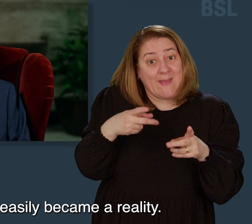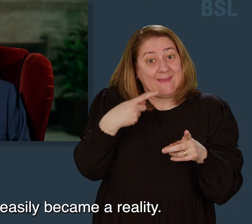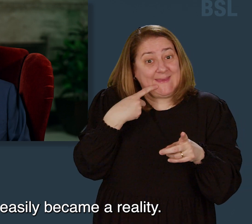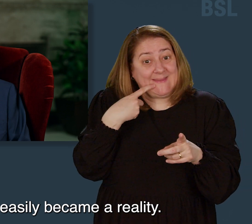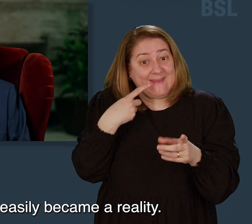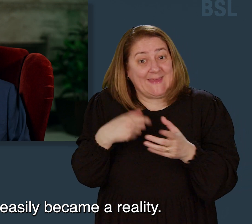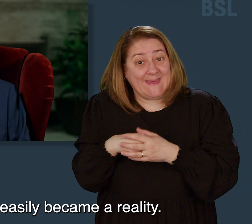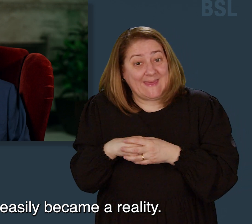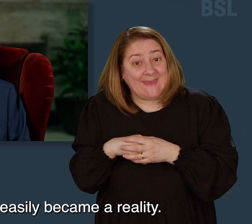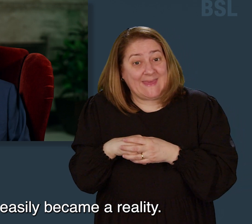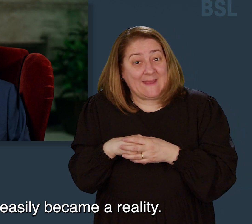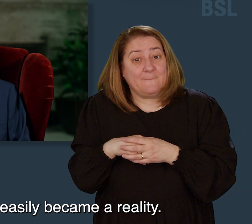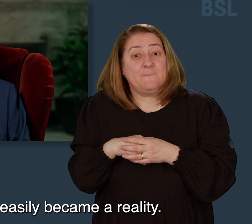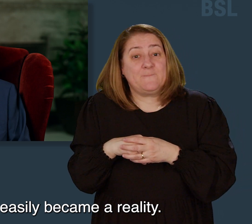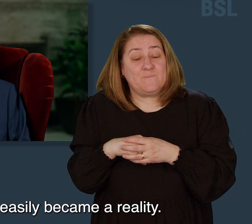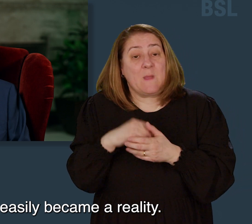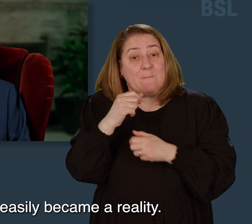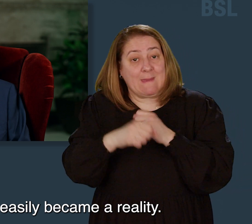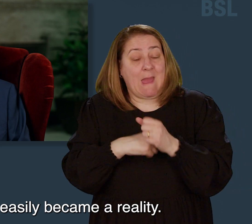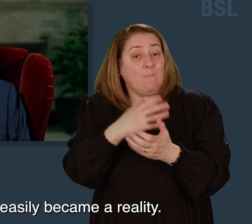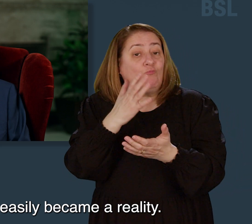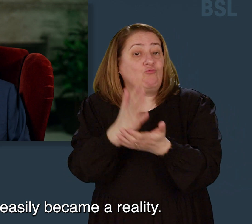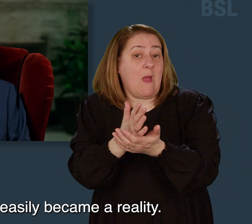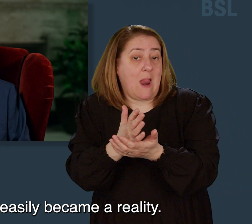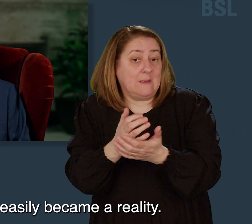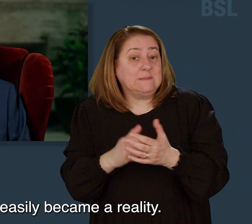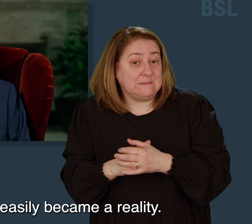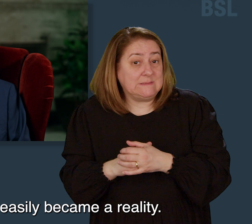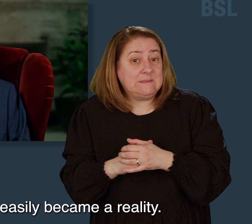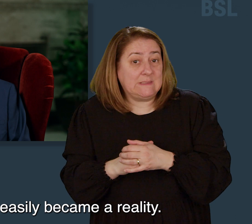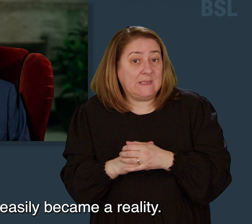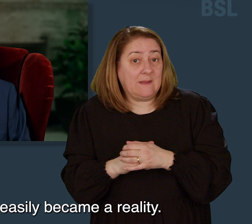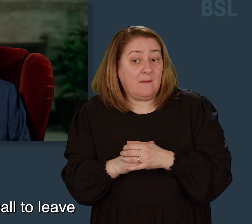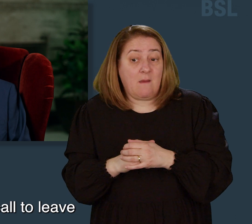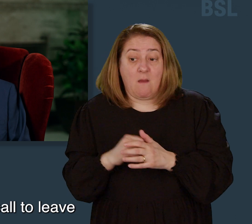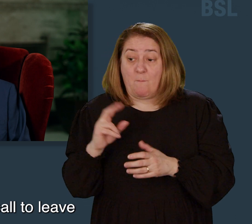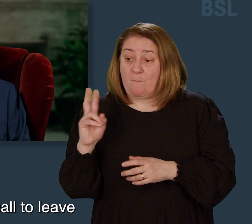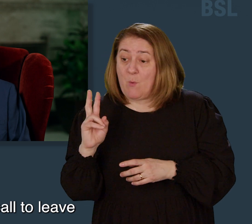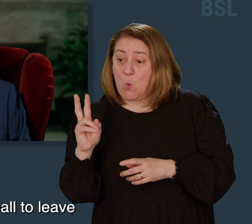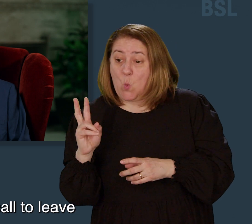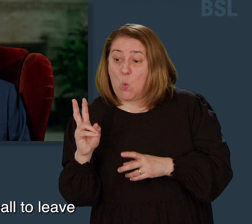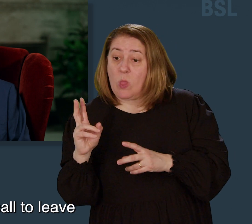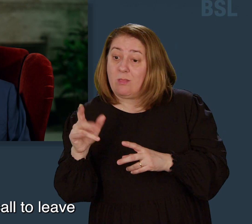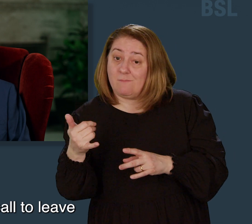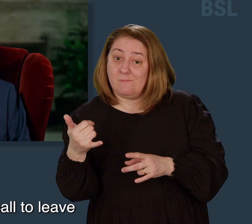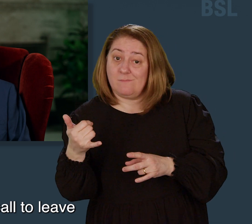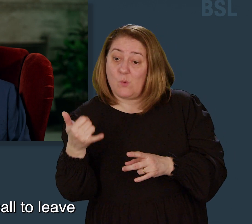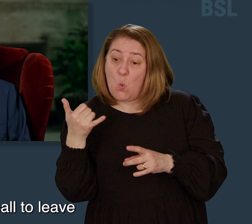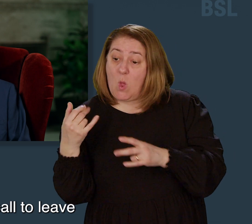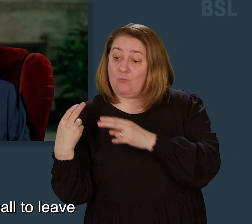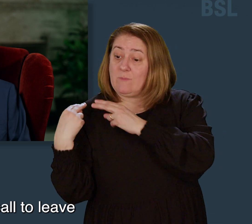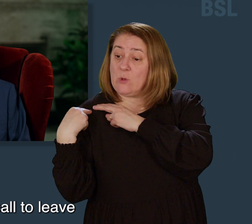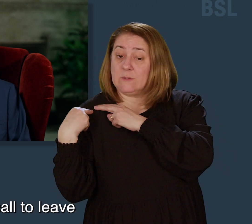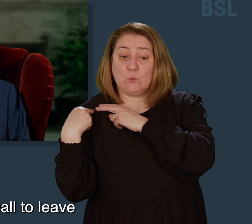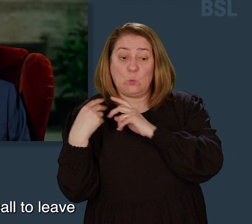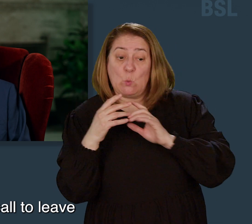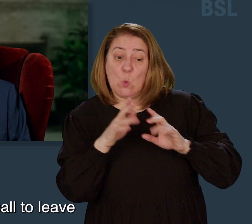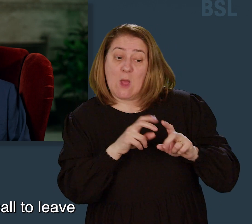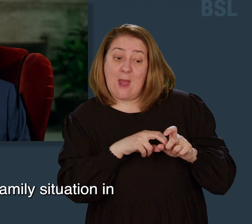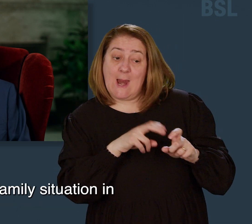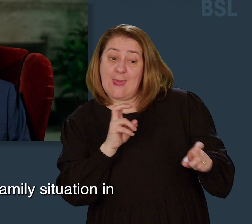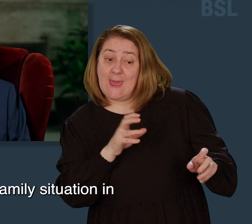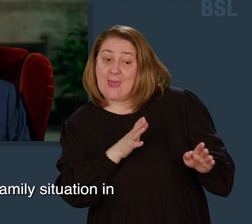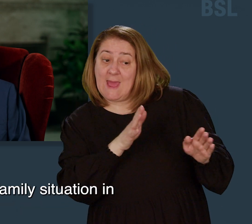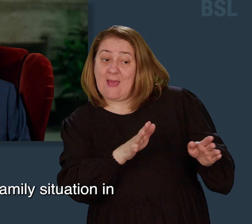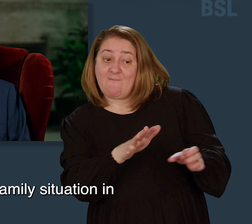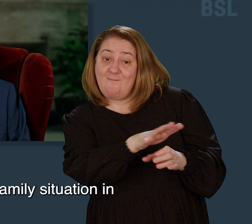away easily became a reality. Kathy and I received a call to leave